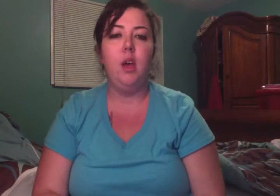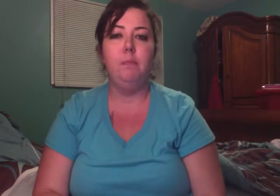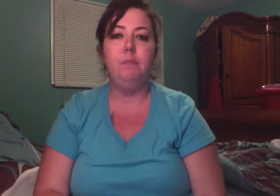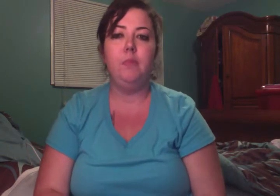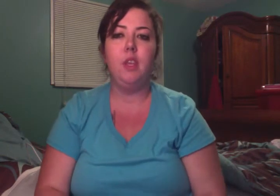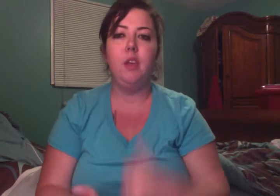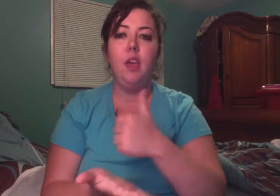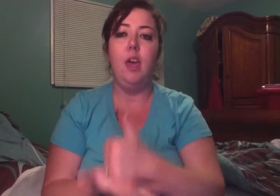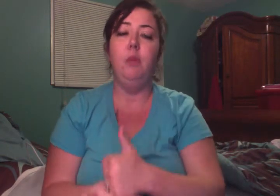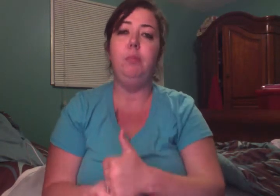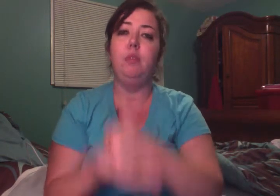Help.